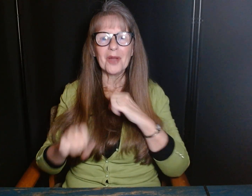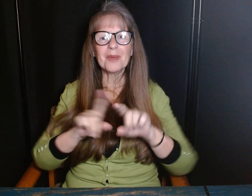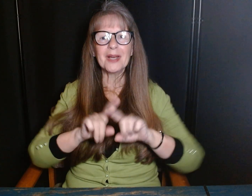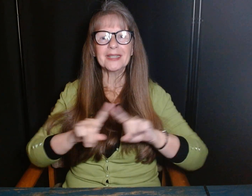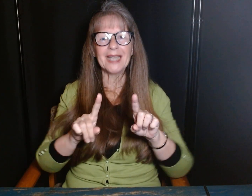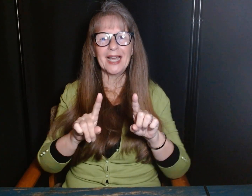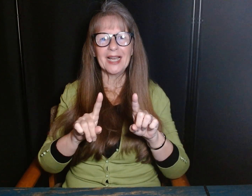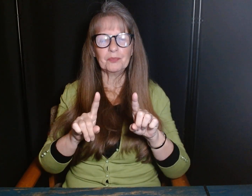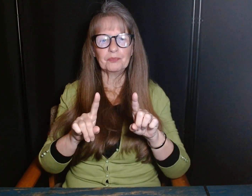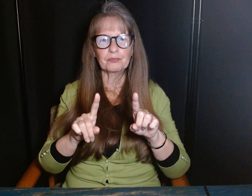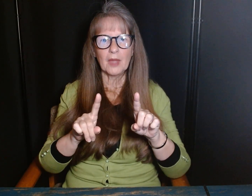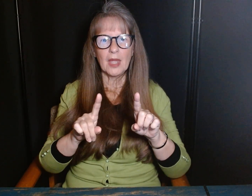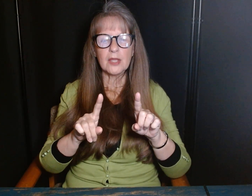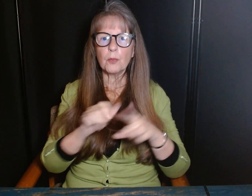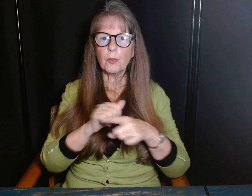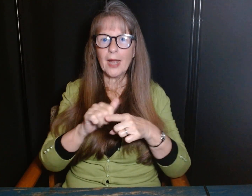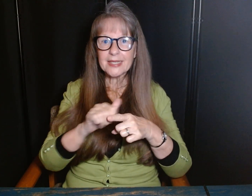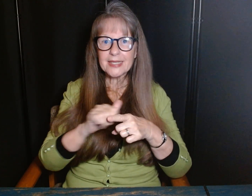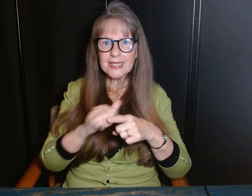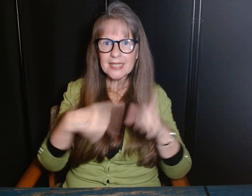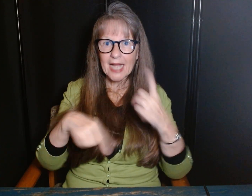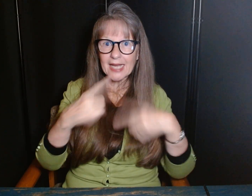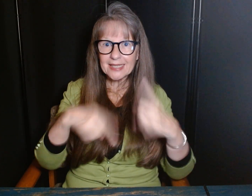but so practice these signs